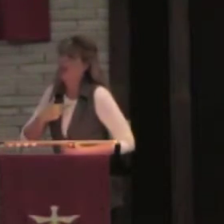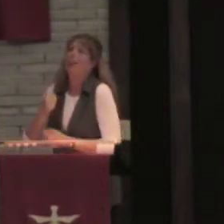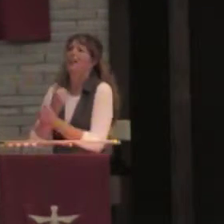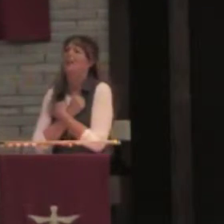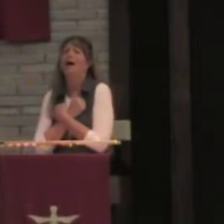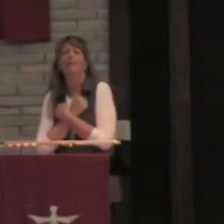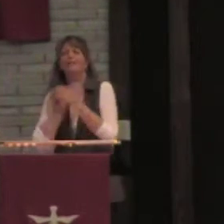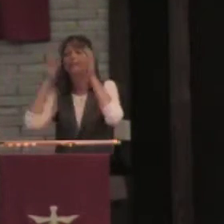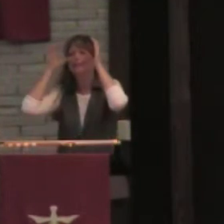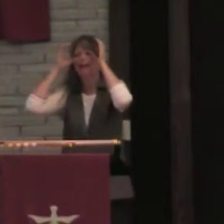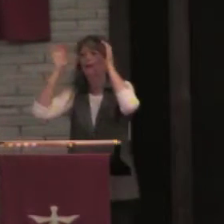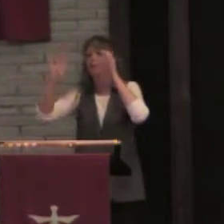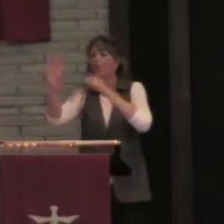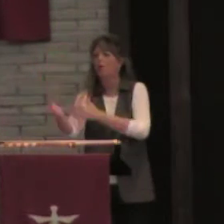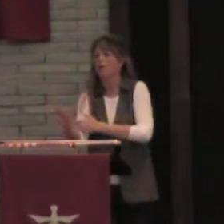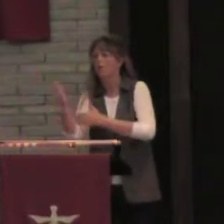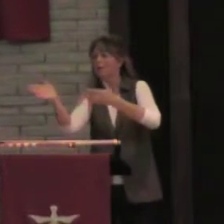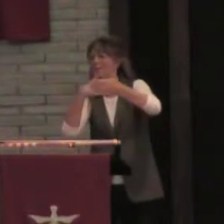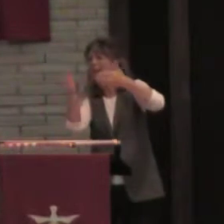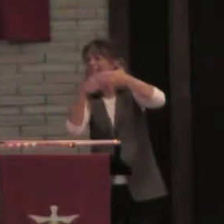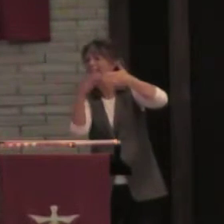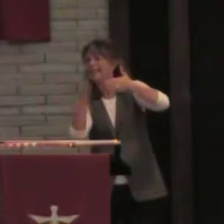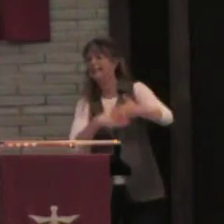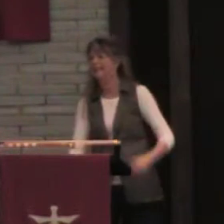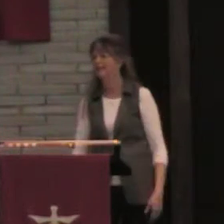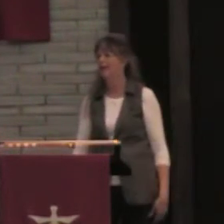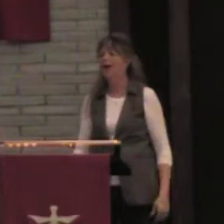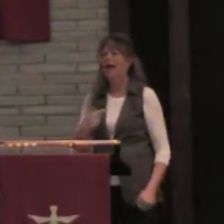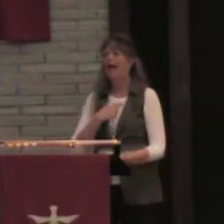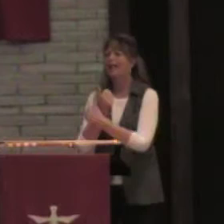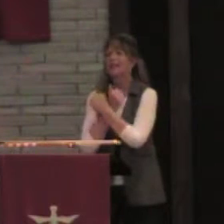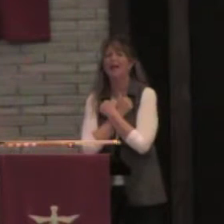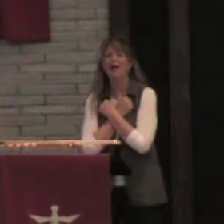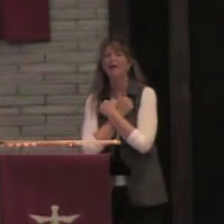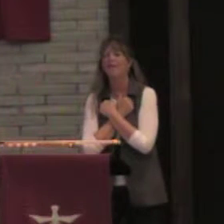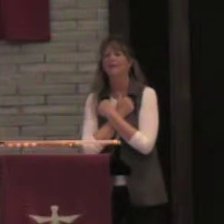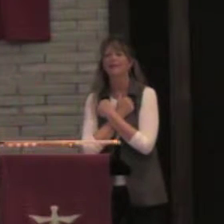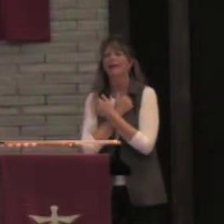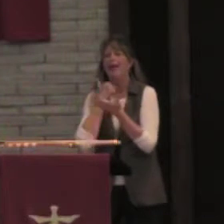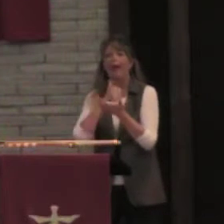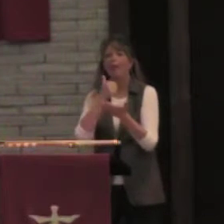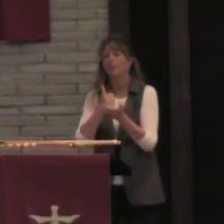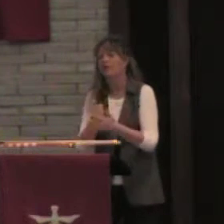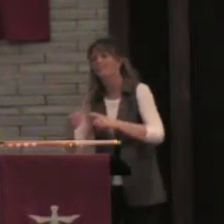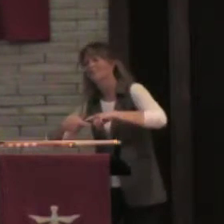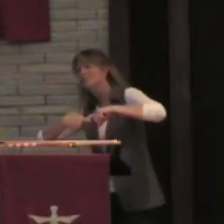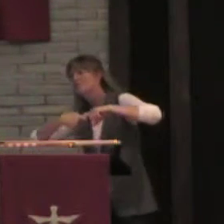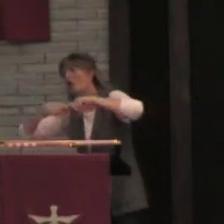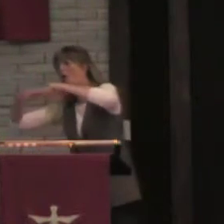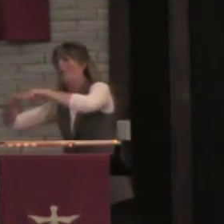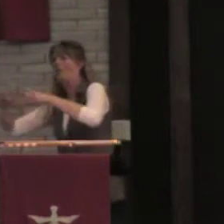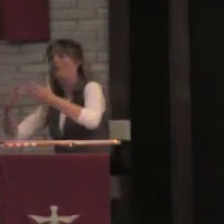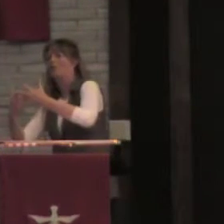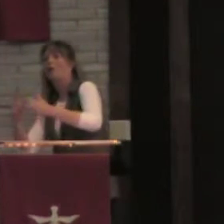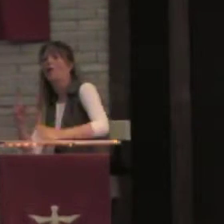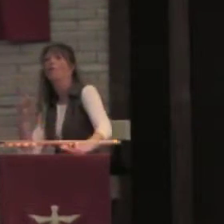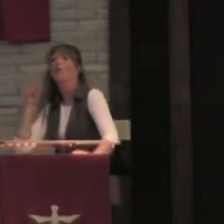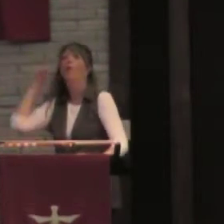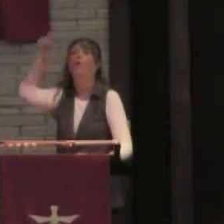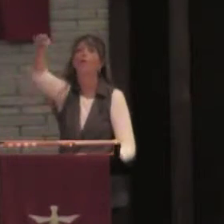just really enjoy it. I love it. Like at 4 a.m, I'll be flipping through books, looking for things, trying to,